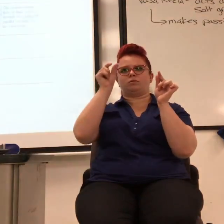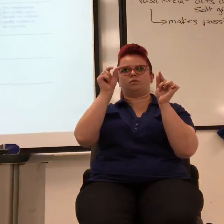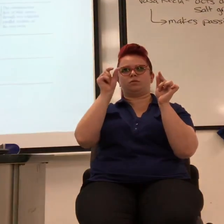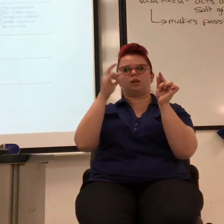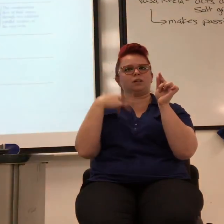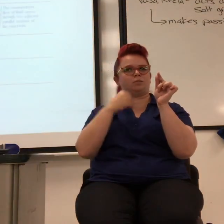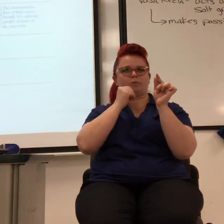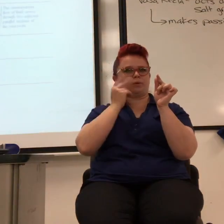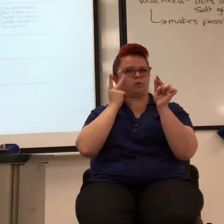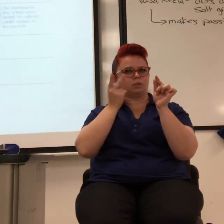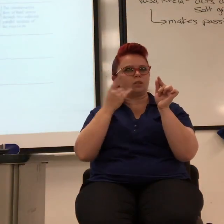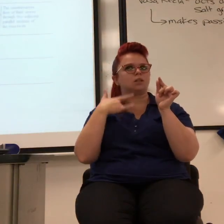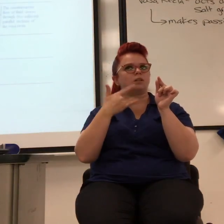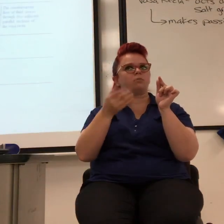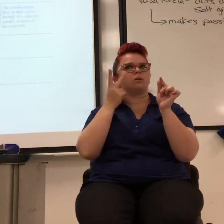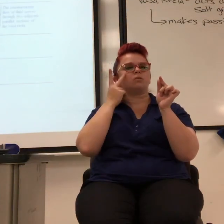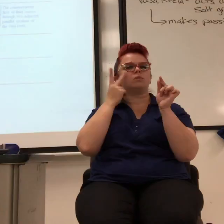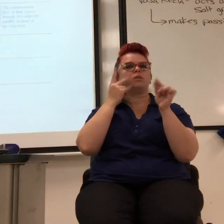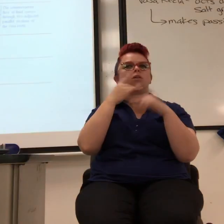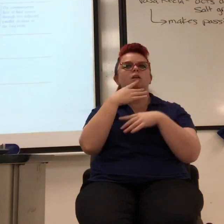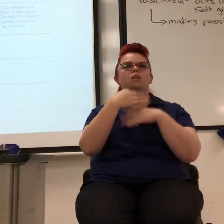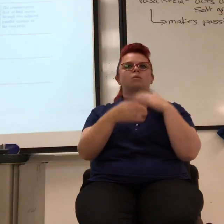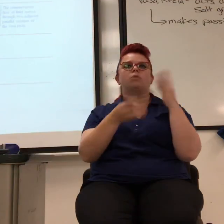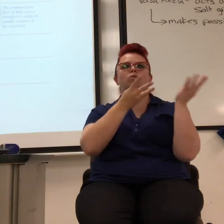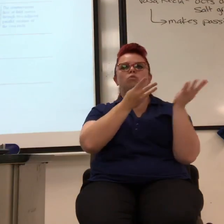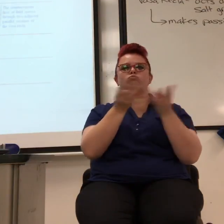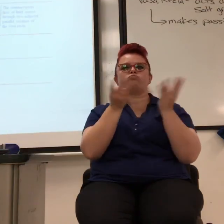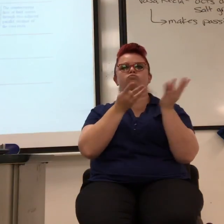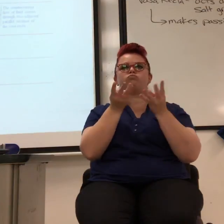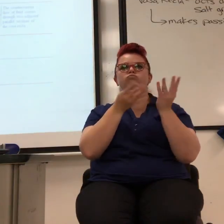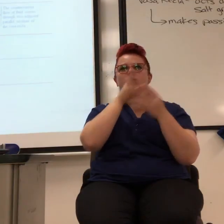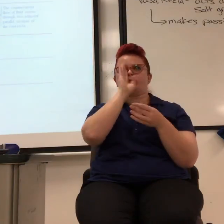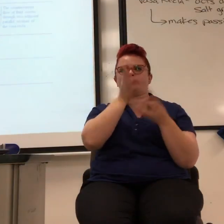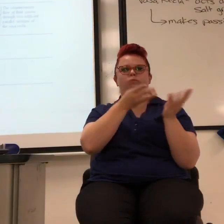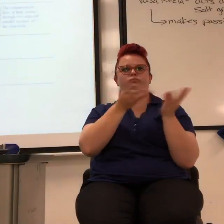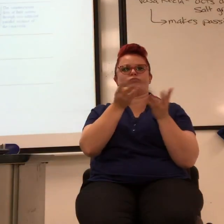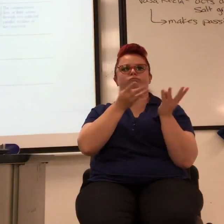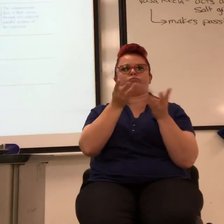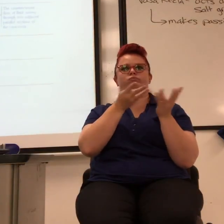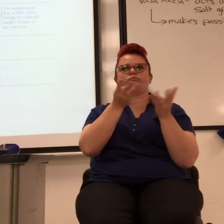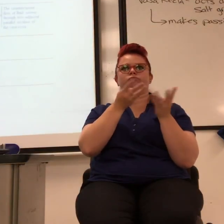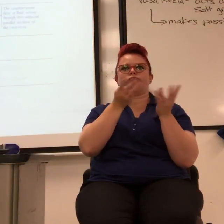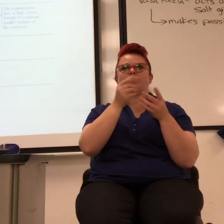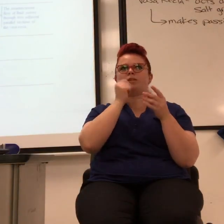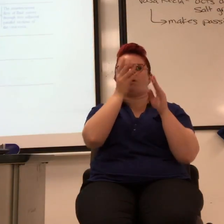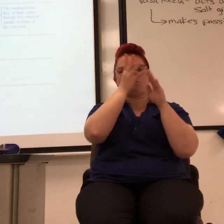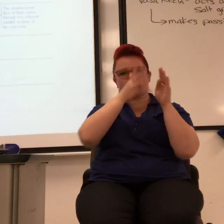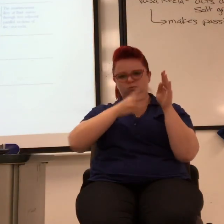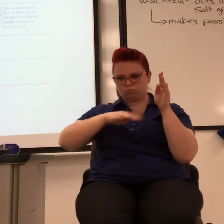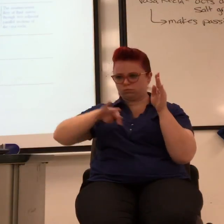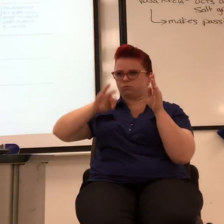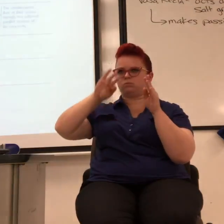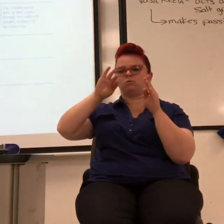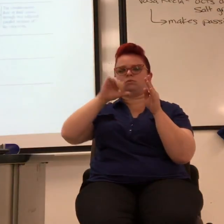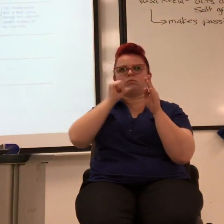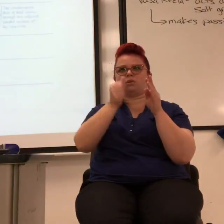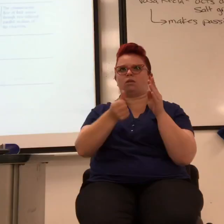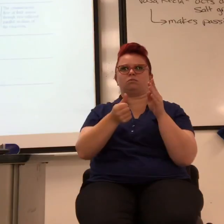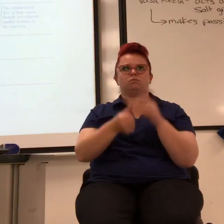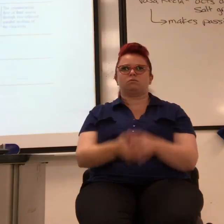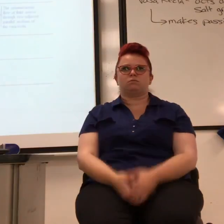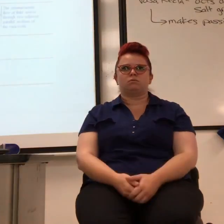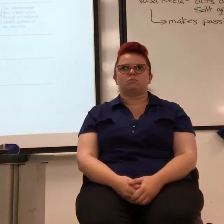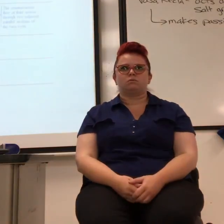just blood flows, blood is a blood stream, and it flows right through. Blood is usually not a